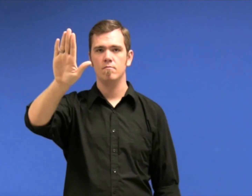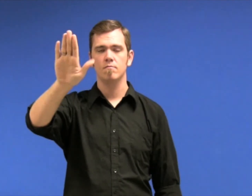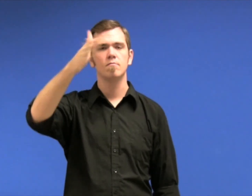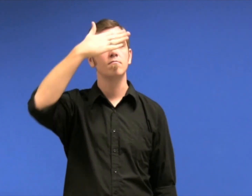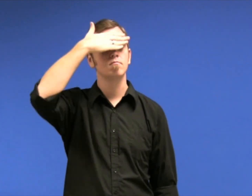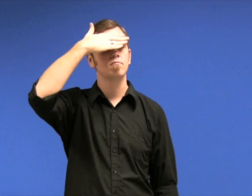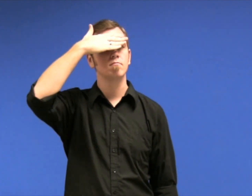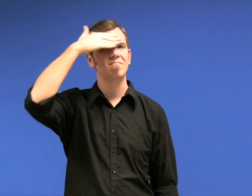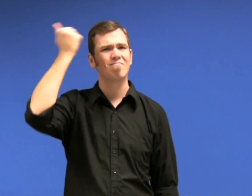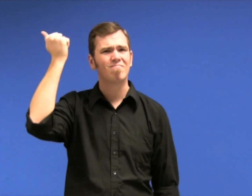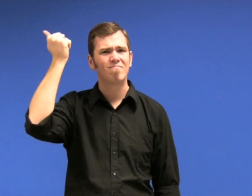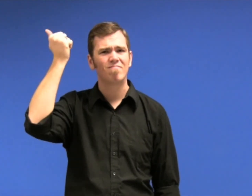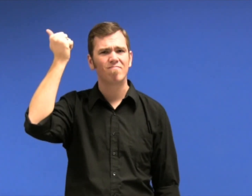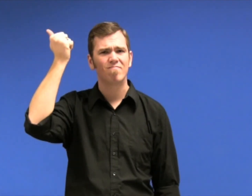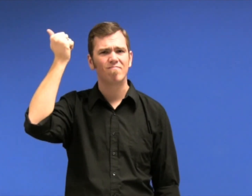forget. The first one is forget,